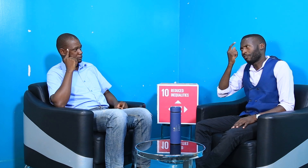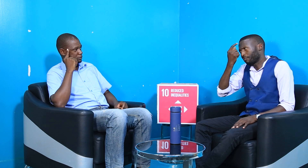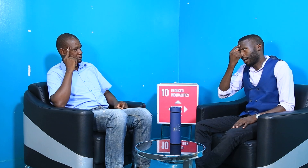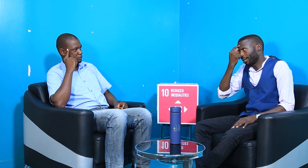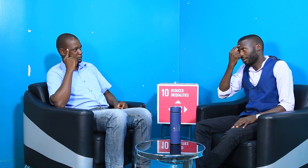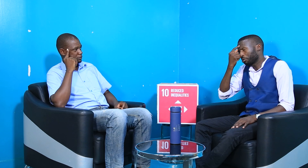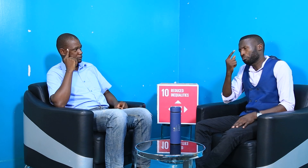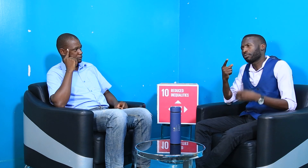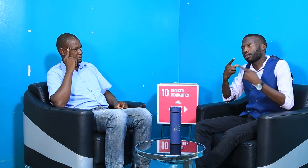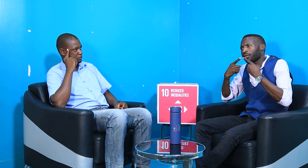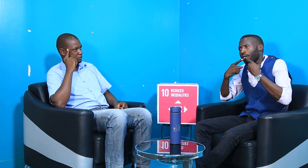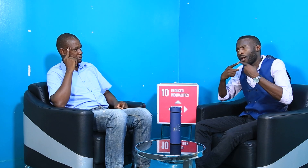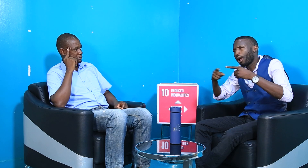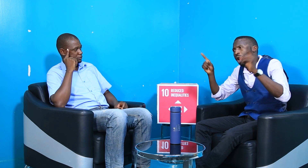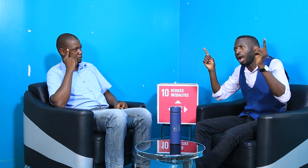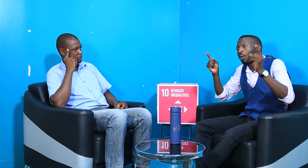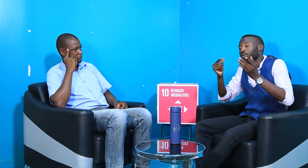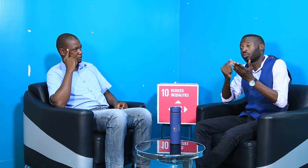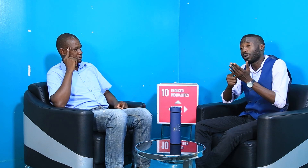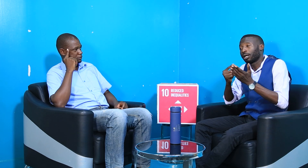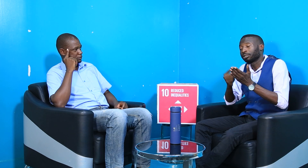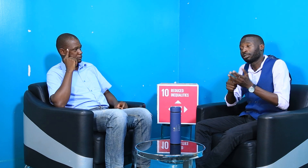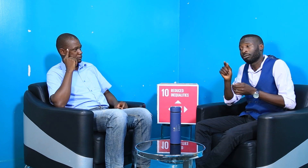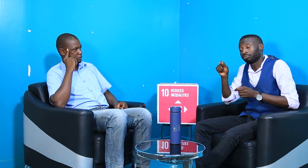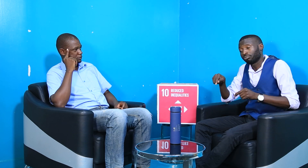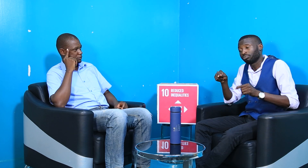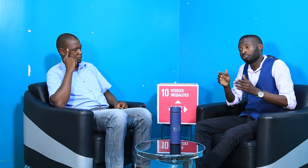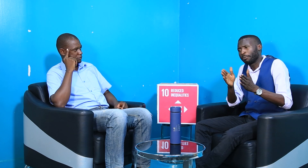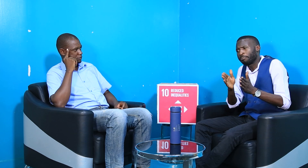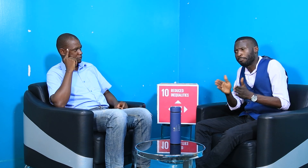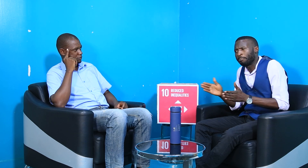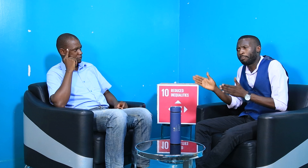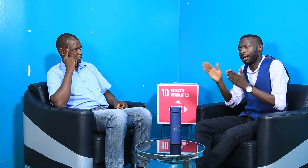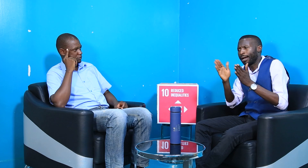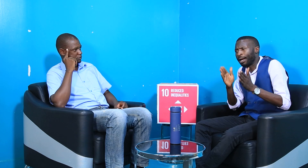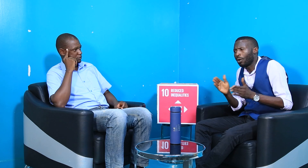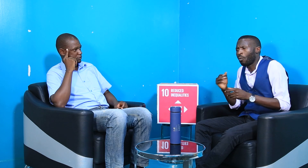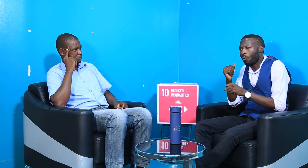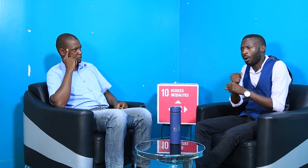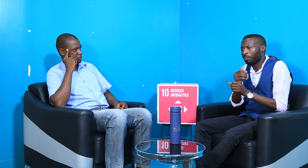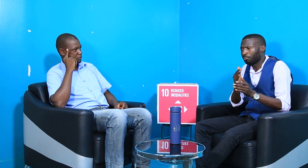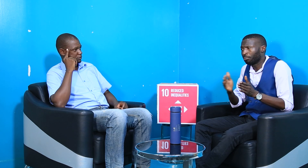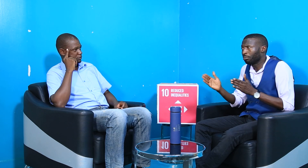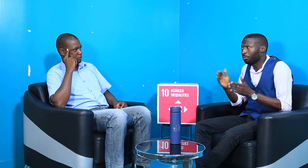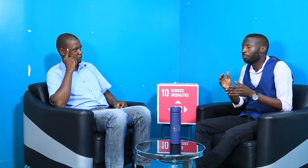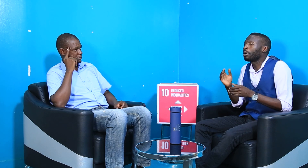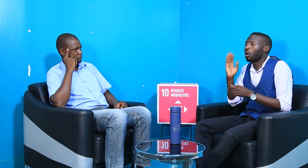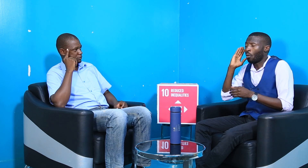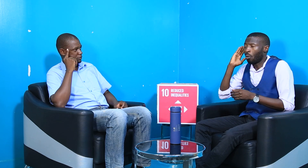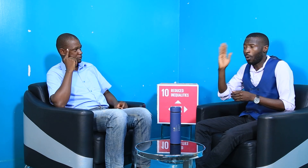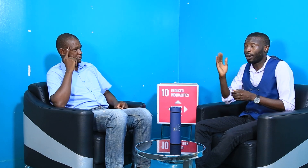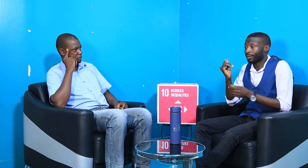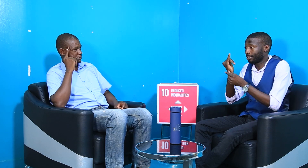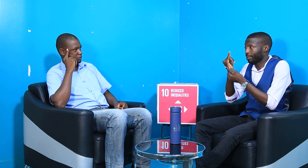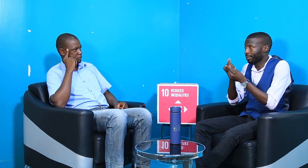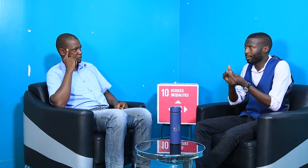Okay, so you were saying that the government, way back the government announced that they were planning